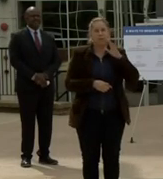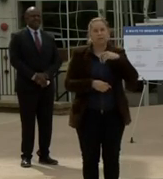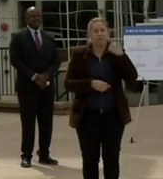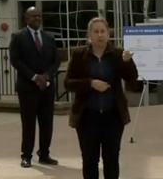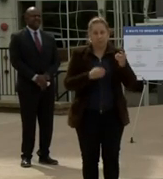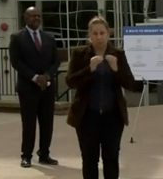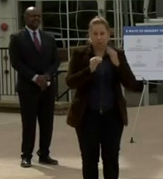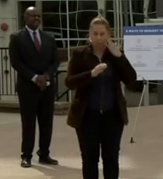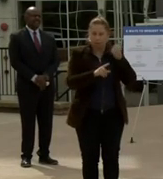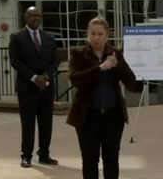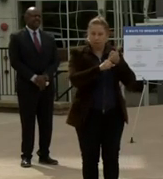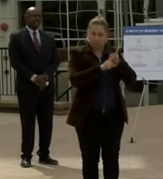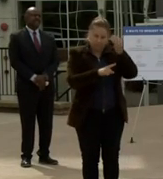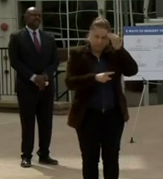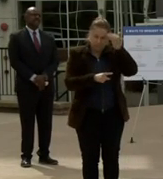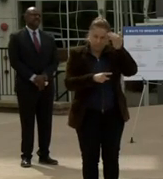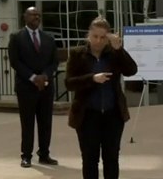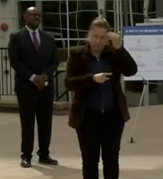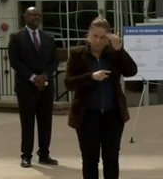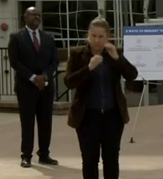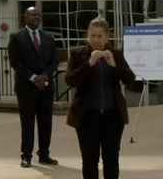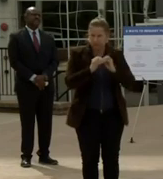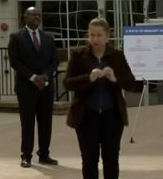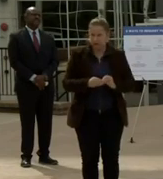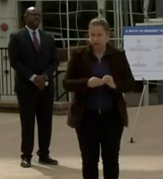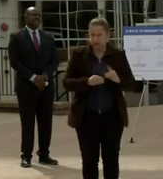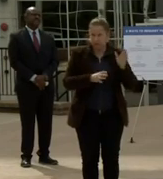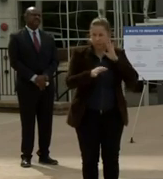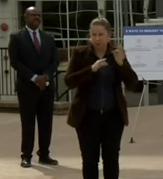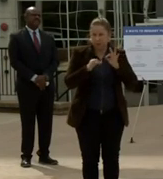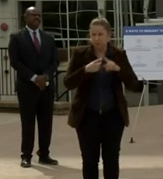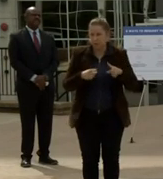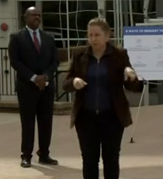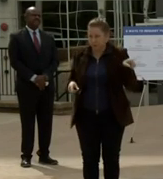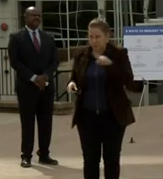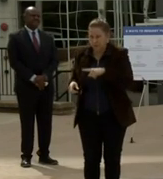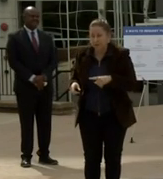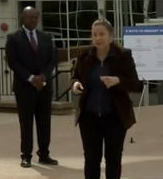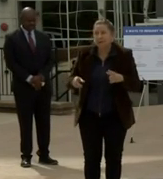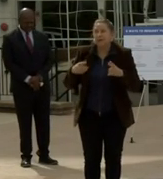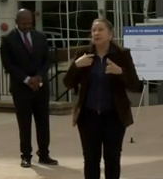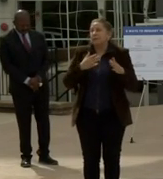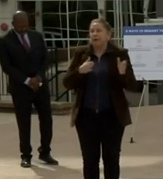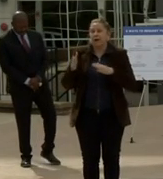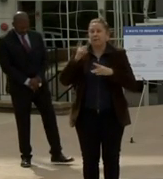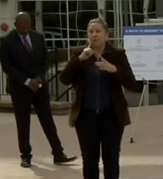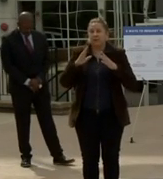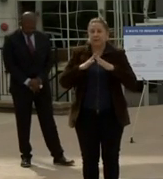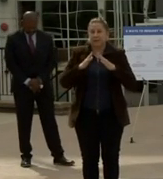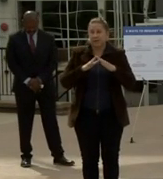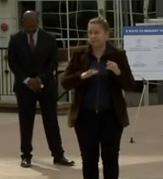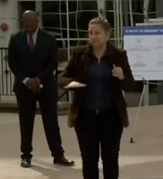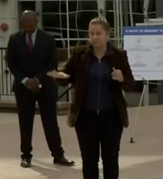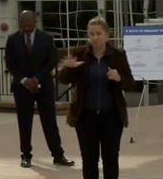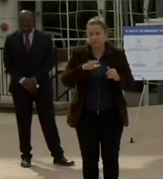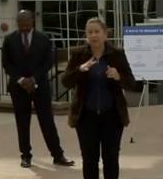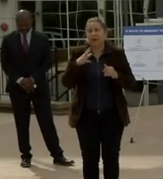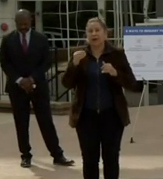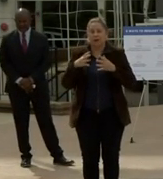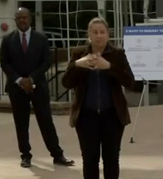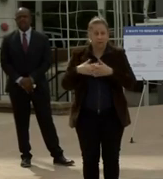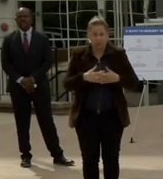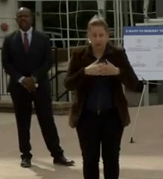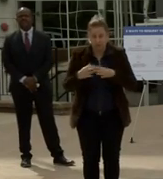all preparing for in cities and in jurisdictions across the United States is that time in your